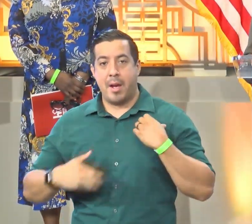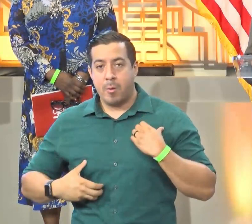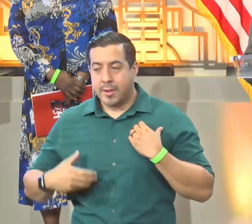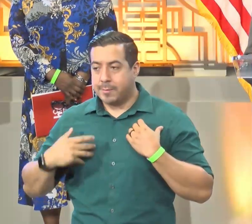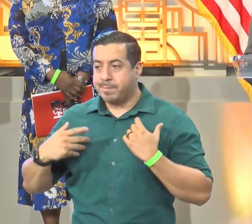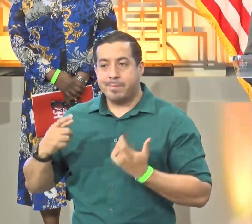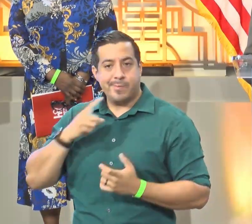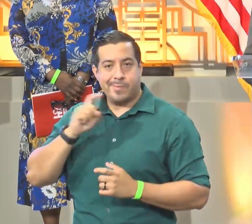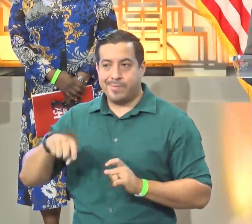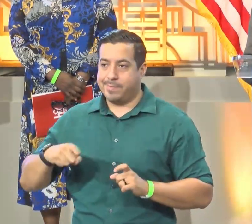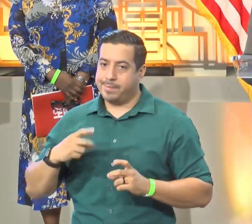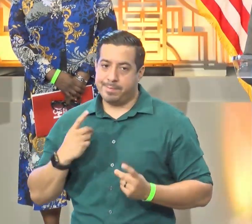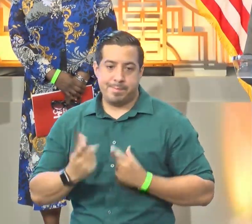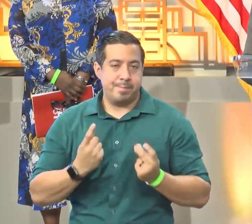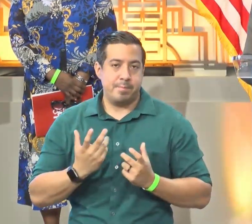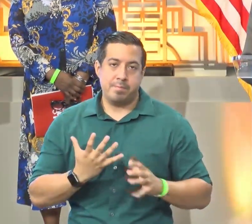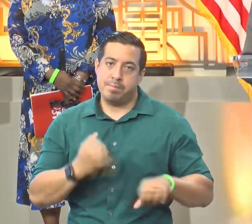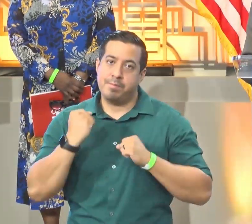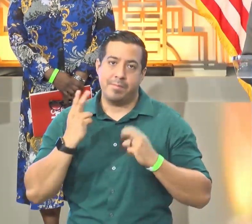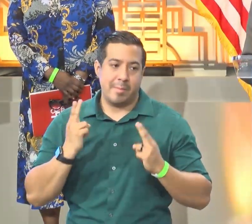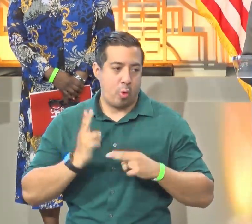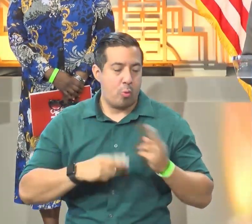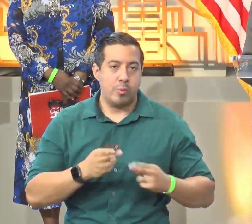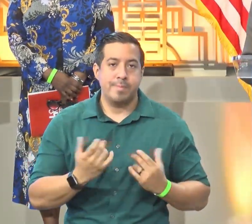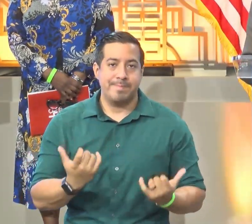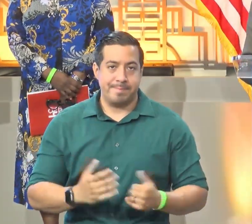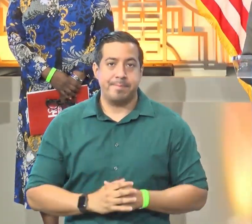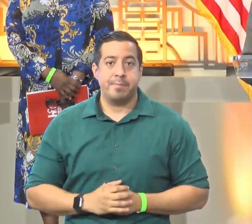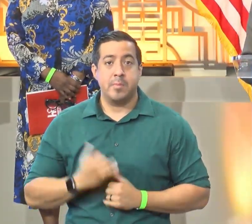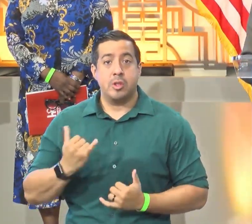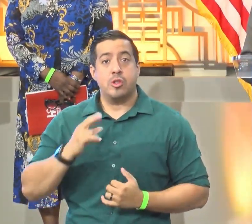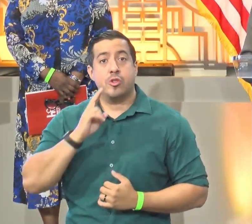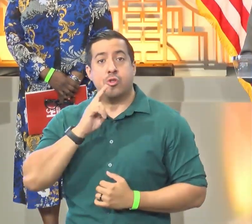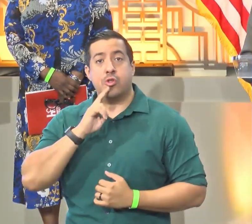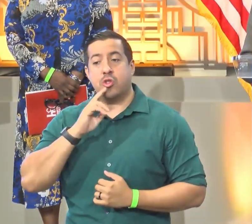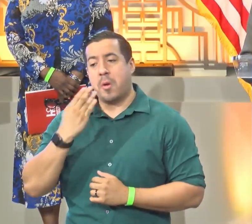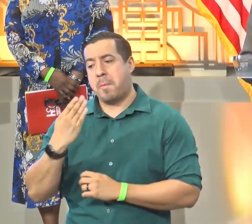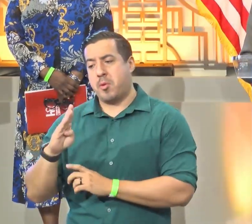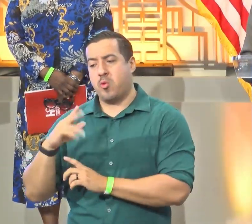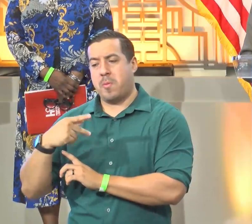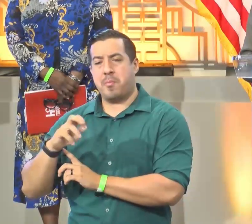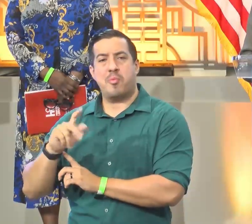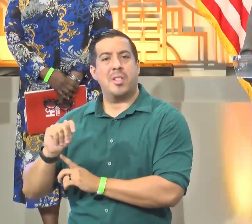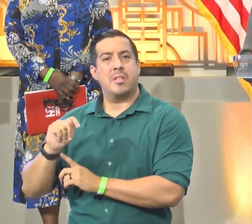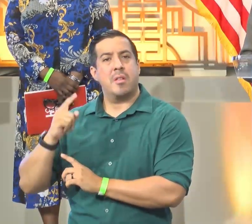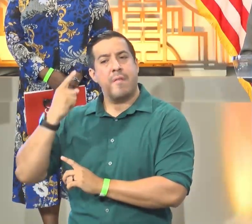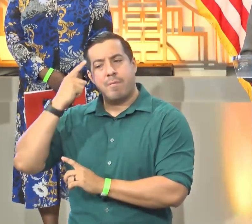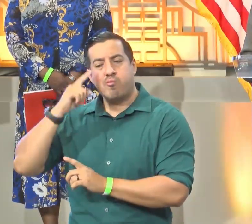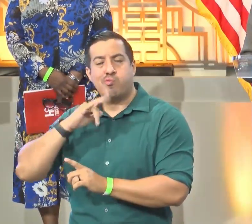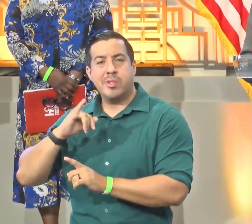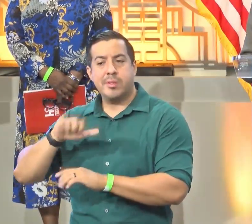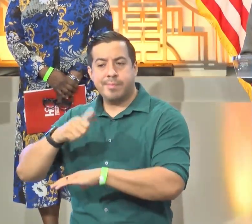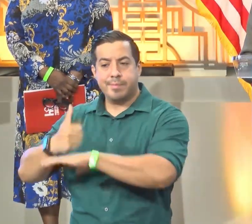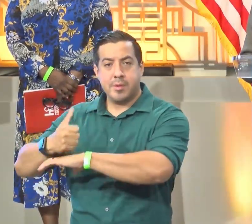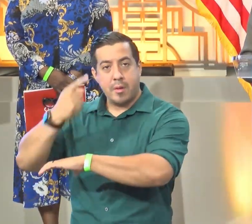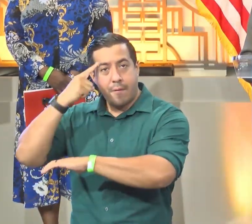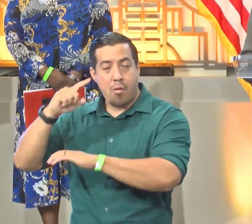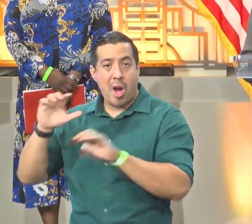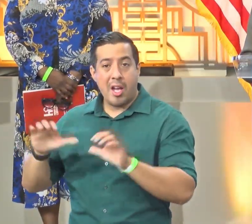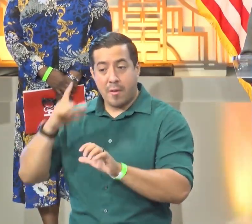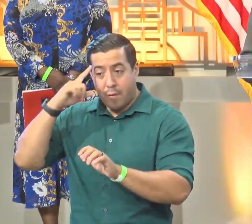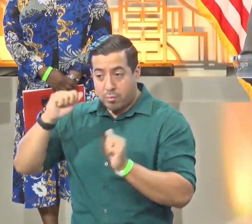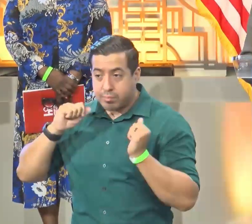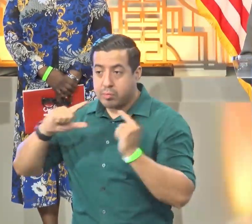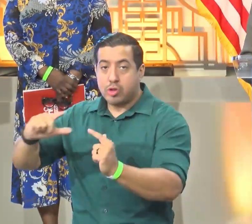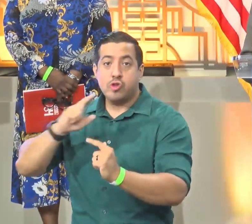needed to act quickly. The Houston Blueprint for Adult Literacy is a call for action to engage all of Houston in